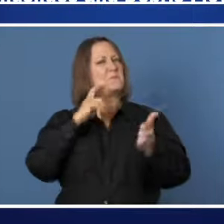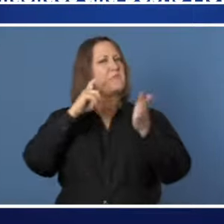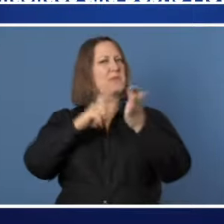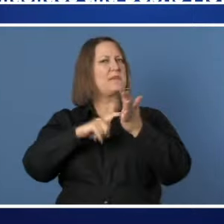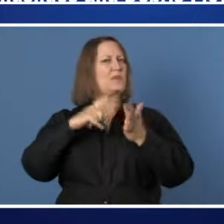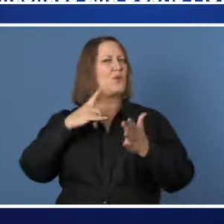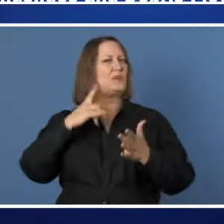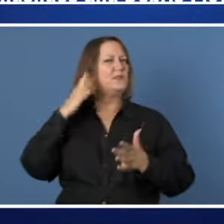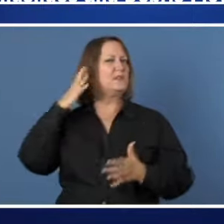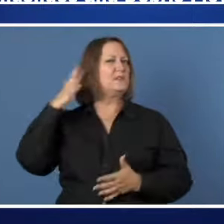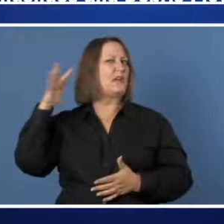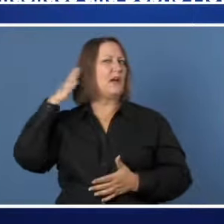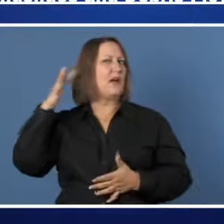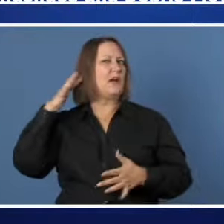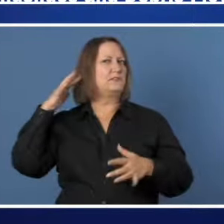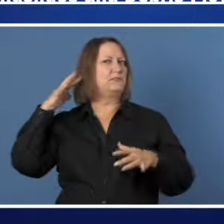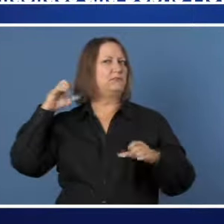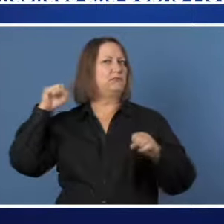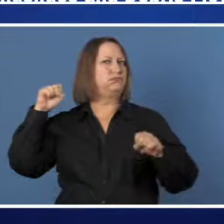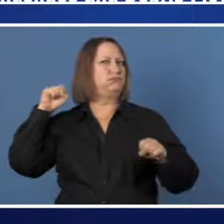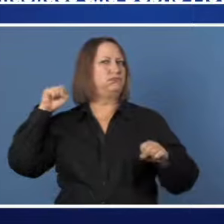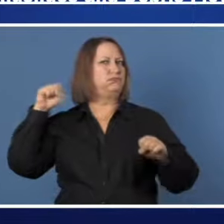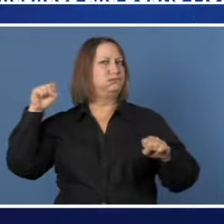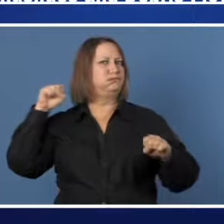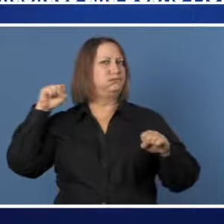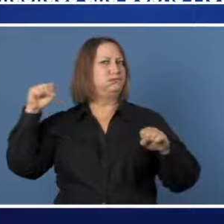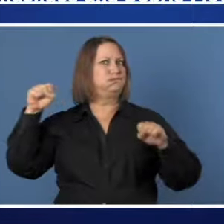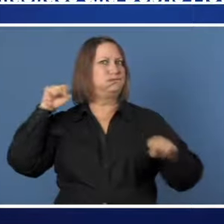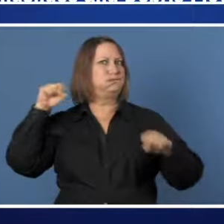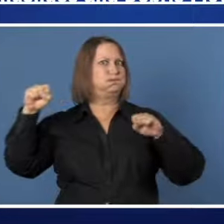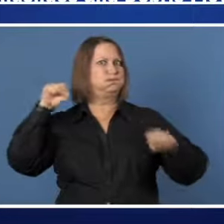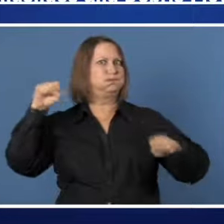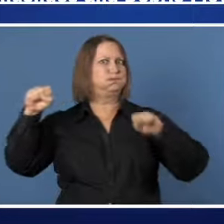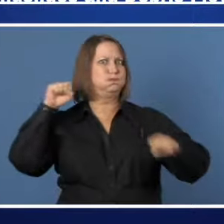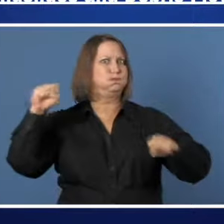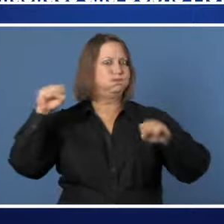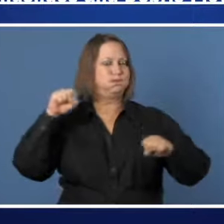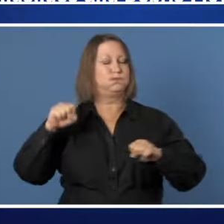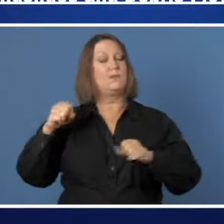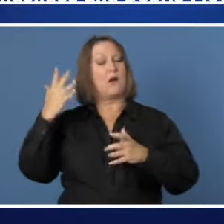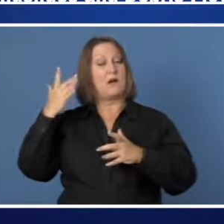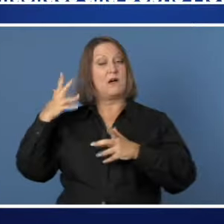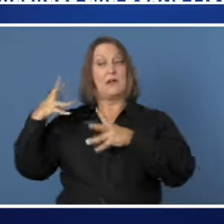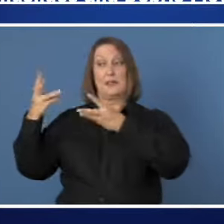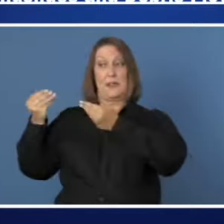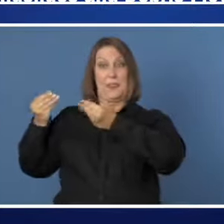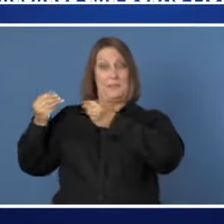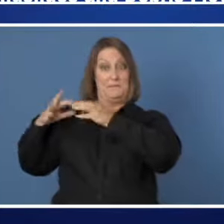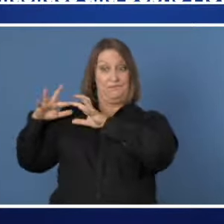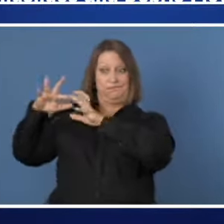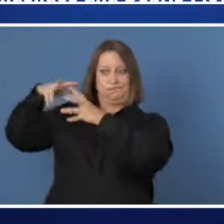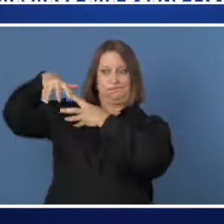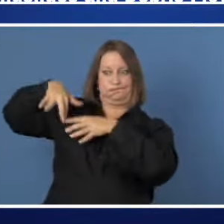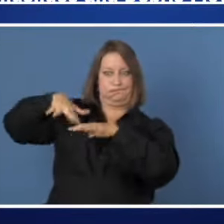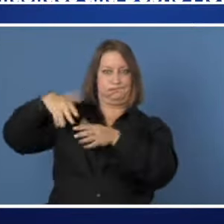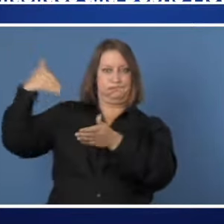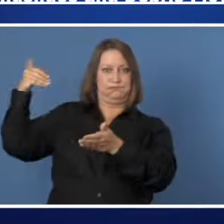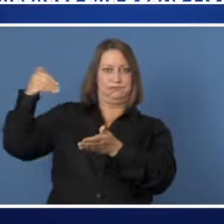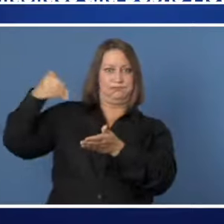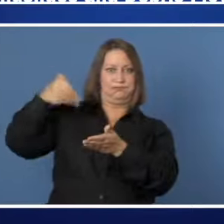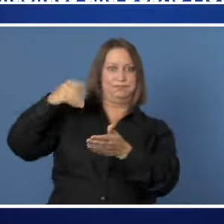A faint rumbling sound that increases in volume is noticeable as the